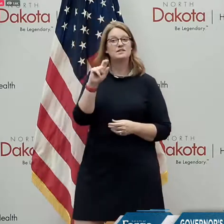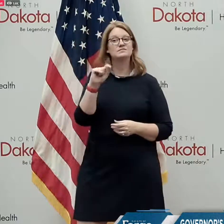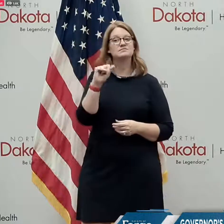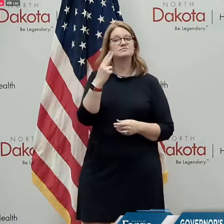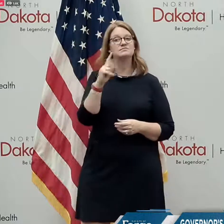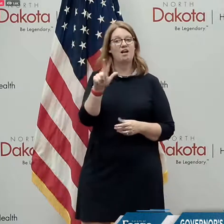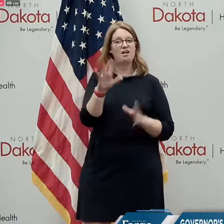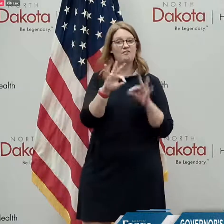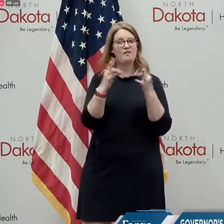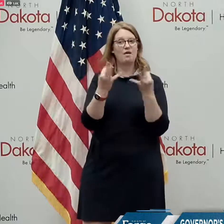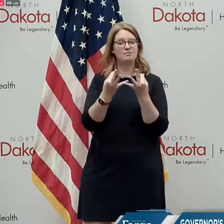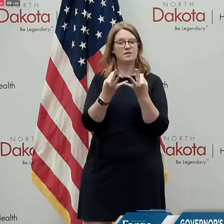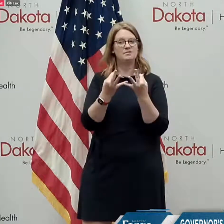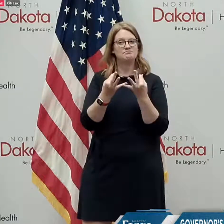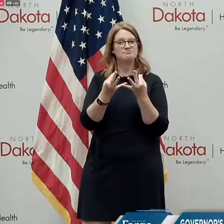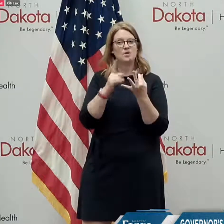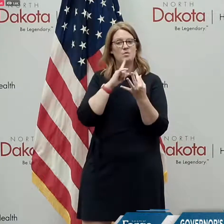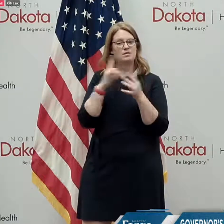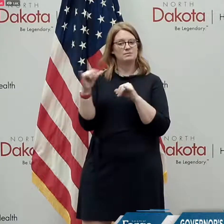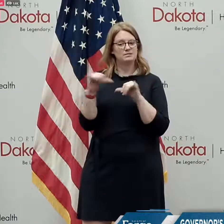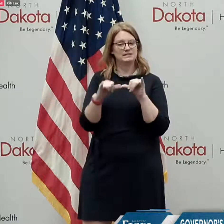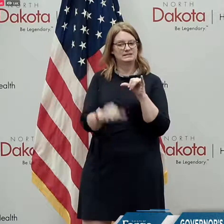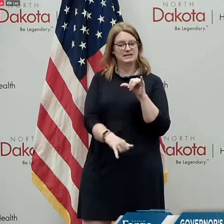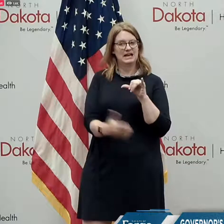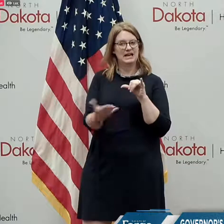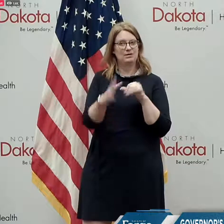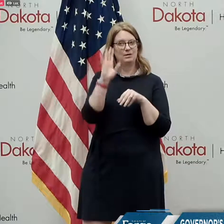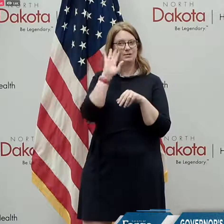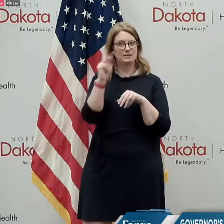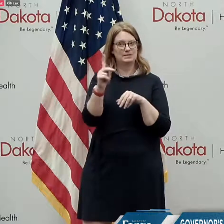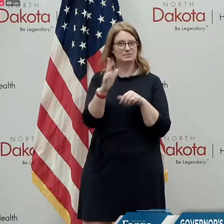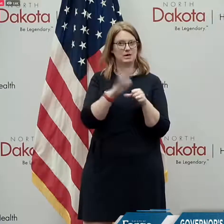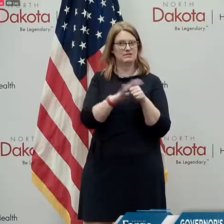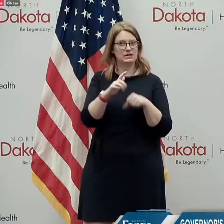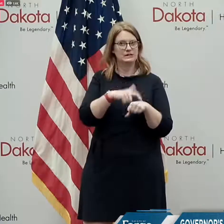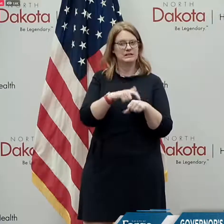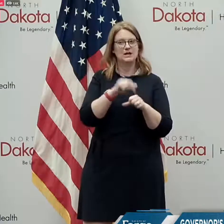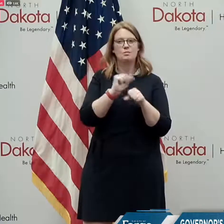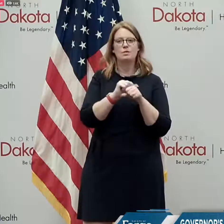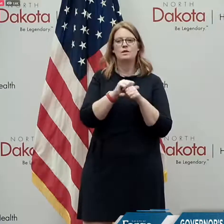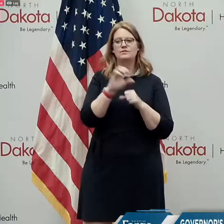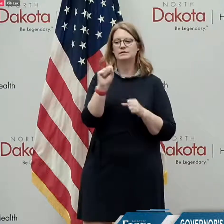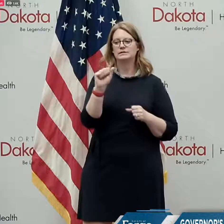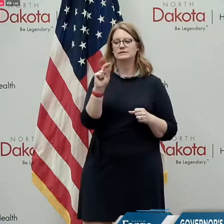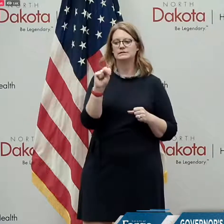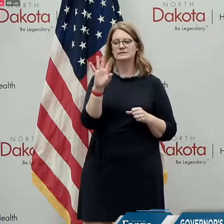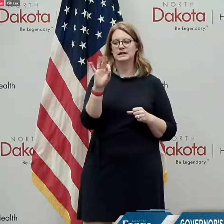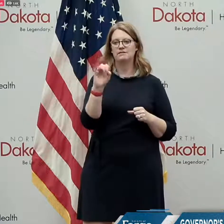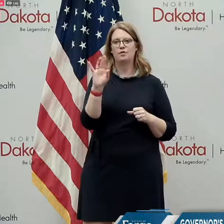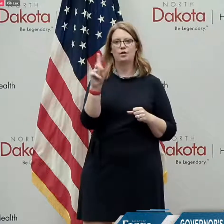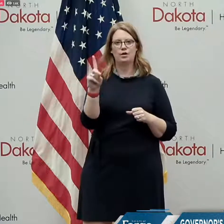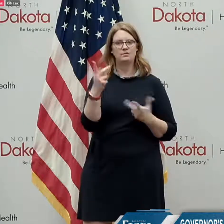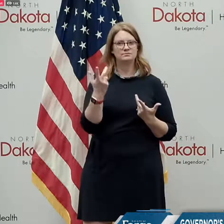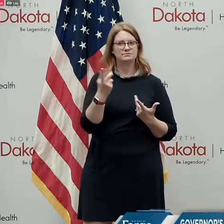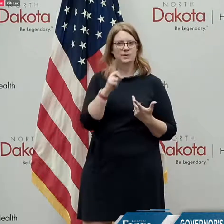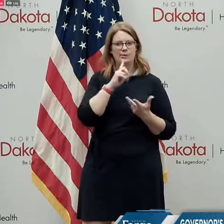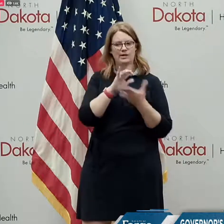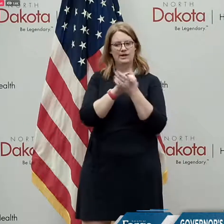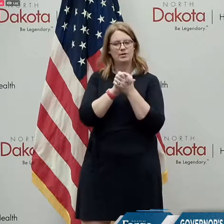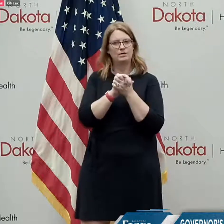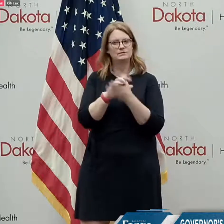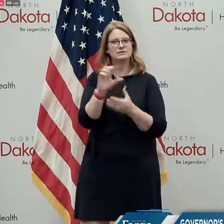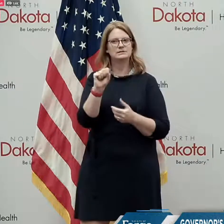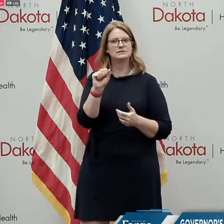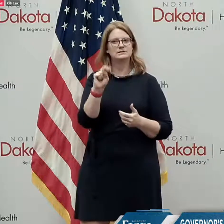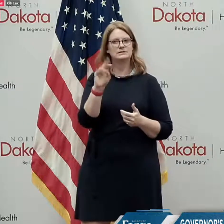to become full-time North Dakota residents here in Bismarck, working for Sanford. And so congratulations to Sanford